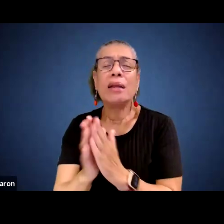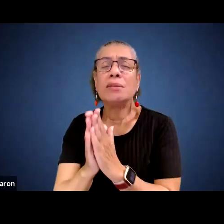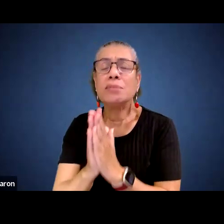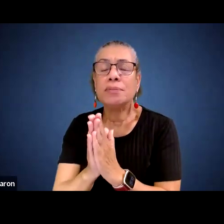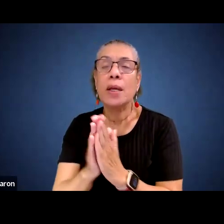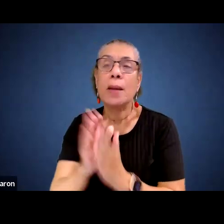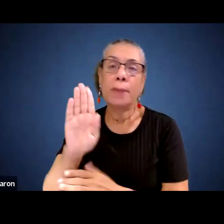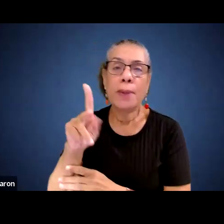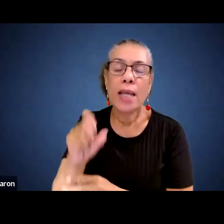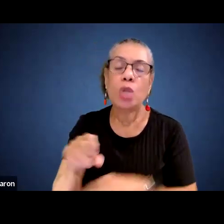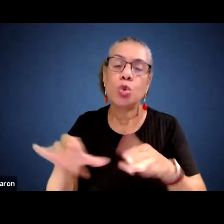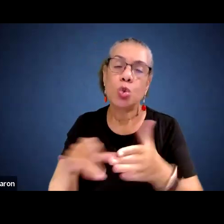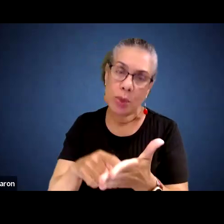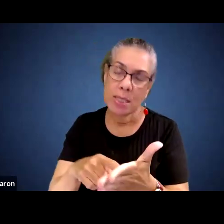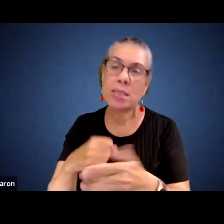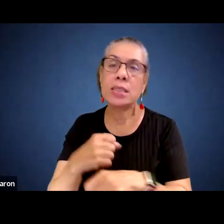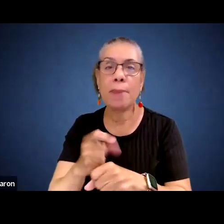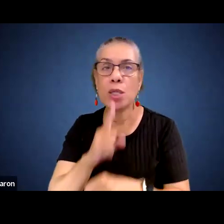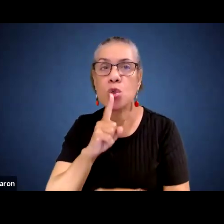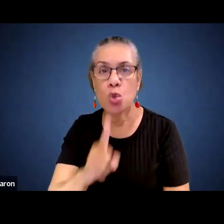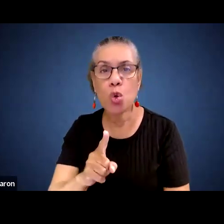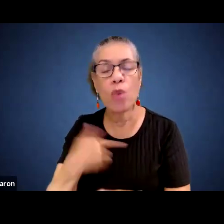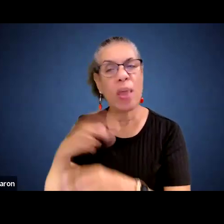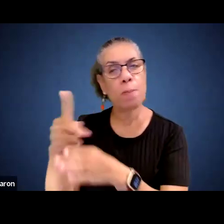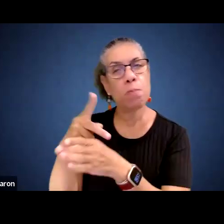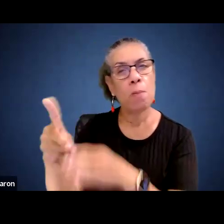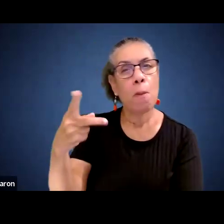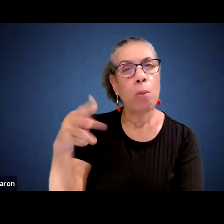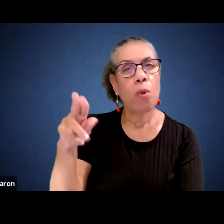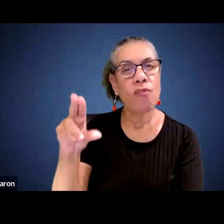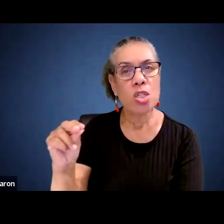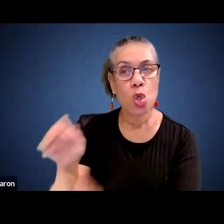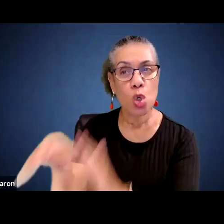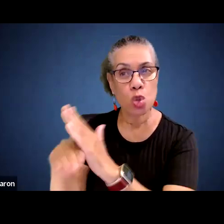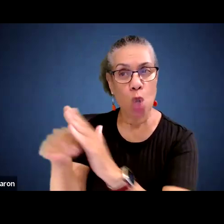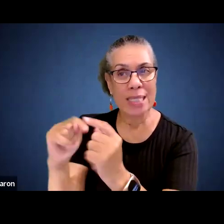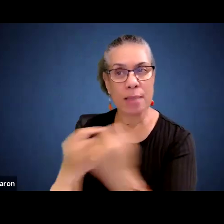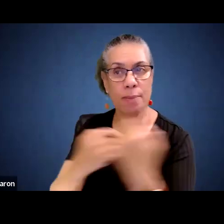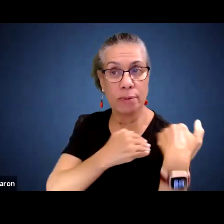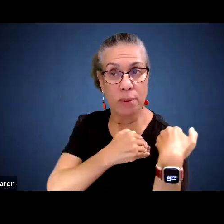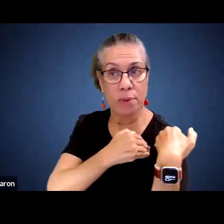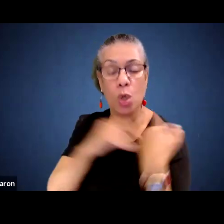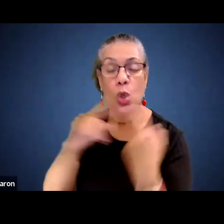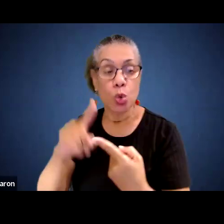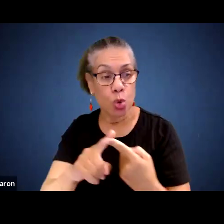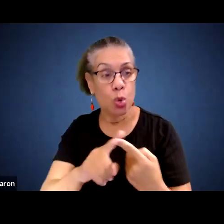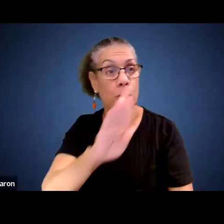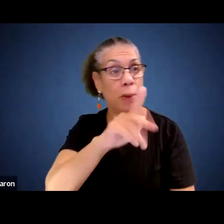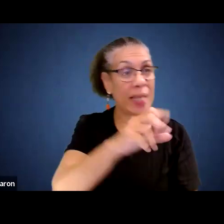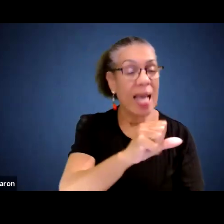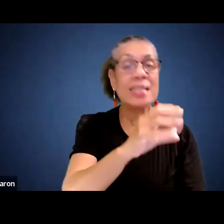do this in a way that ensures accountability on the part of the professional soccer team to both BPS and to the communities